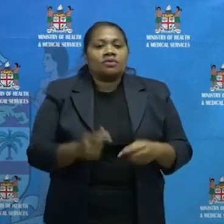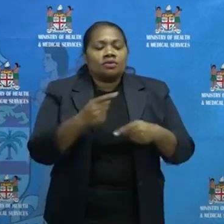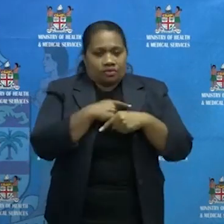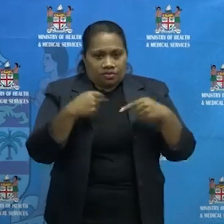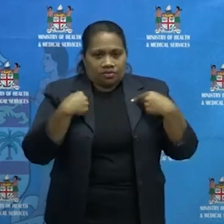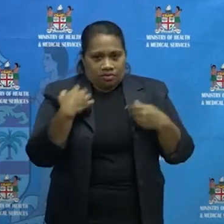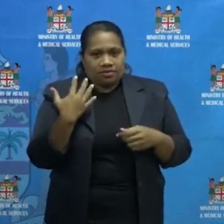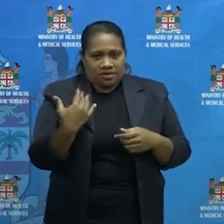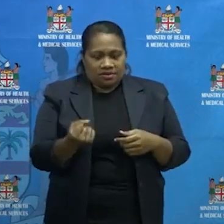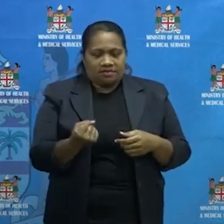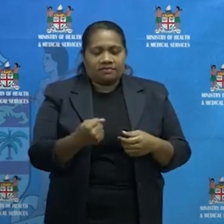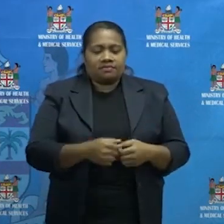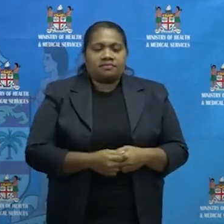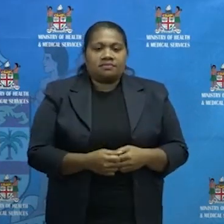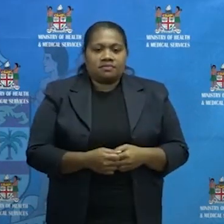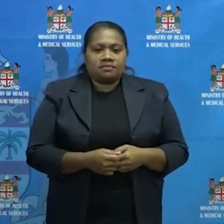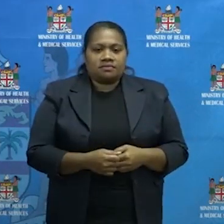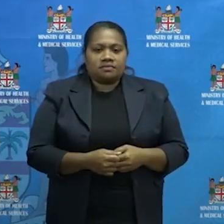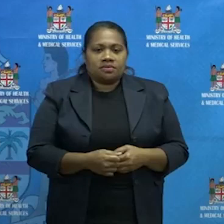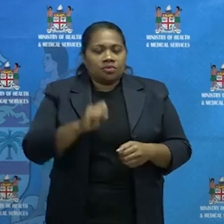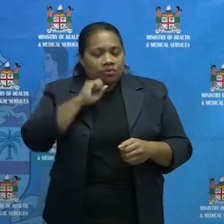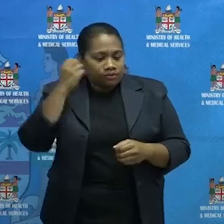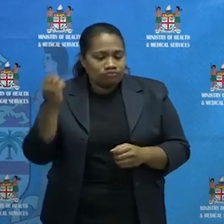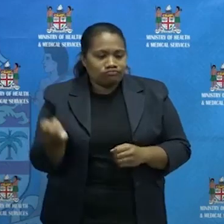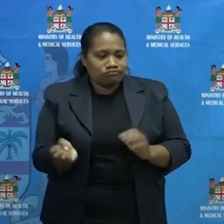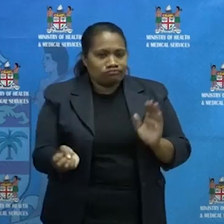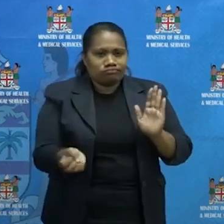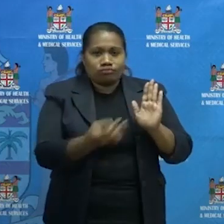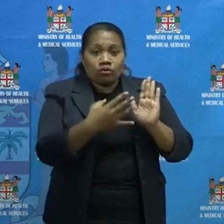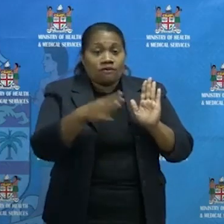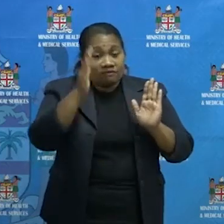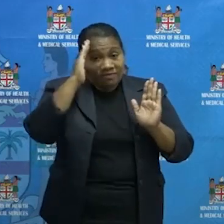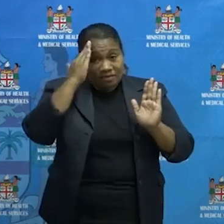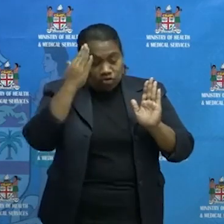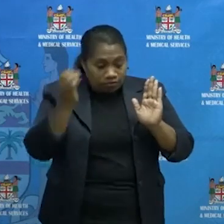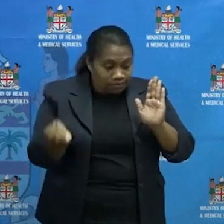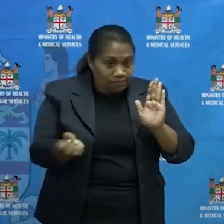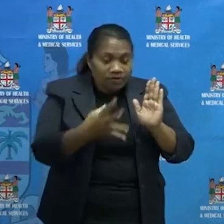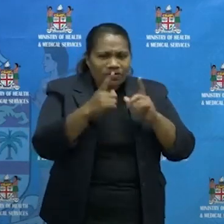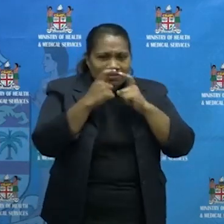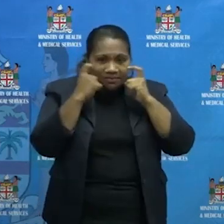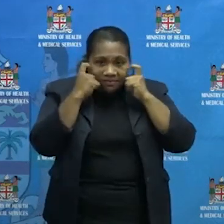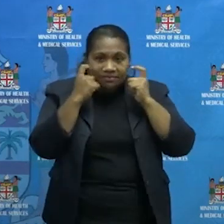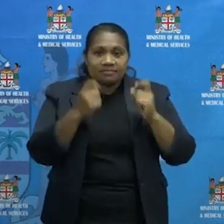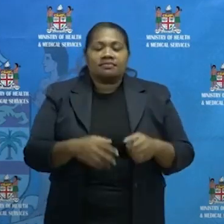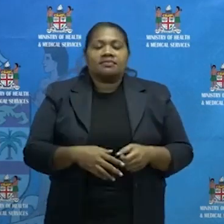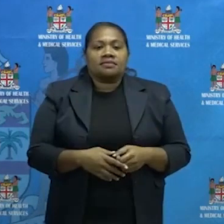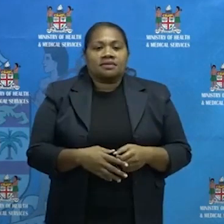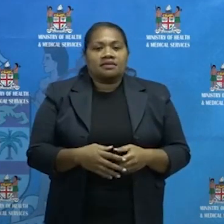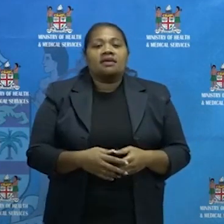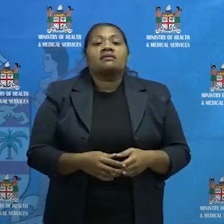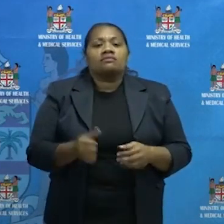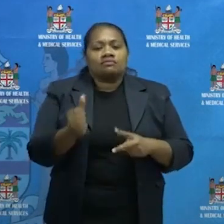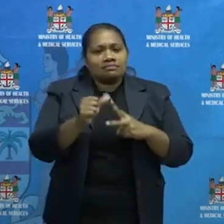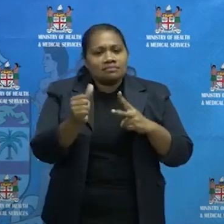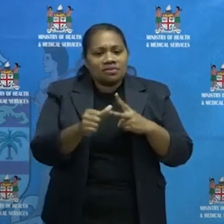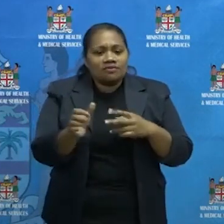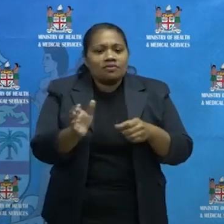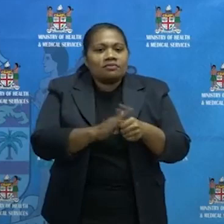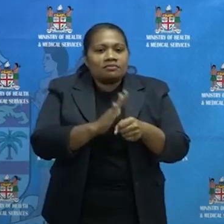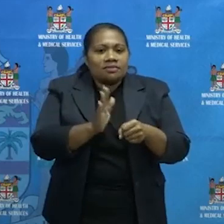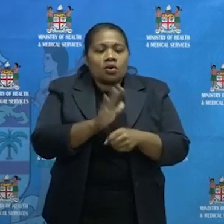Facebook page, including for making of homemade masks. There is no excuse not to do your